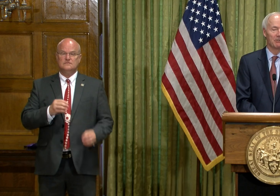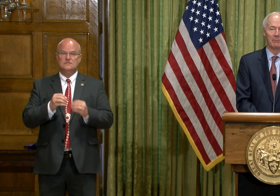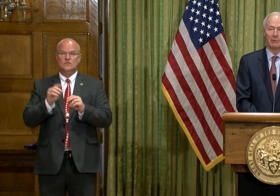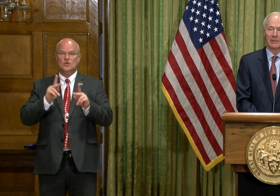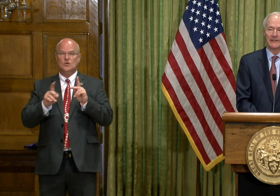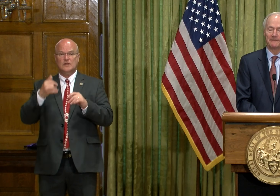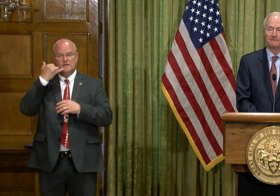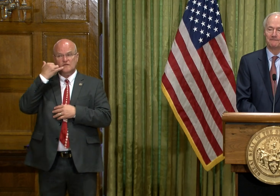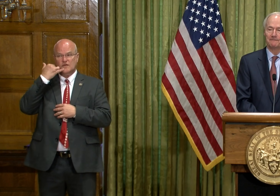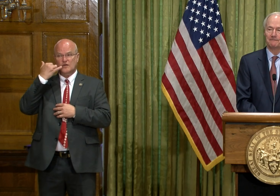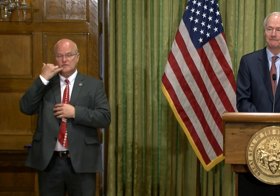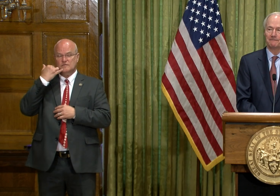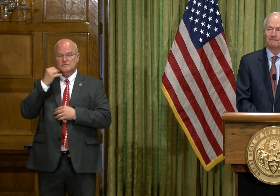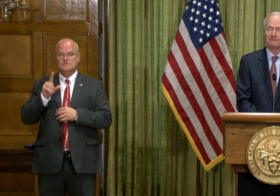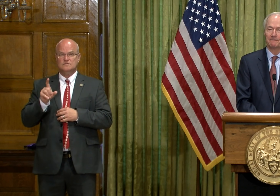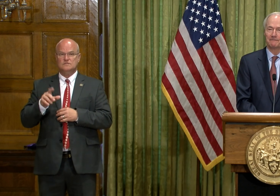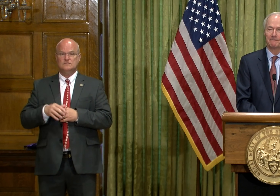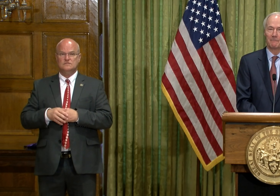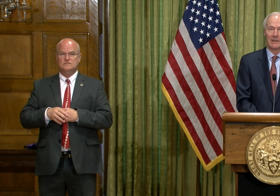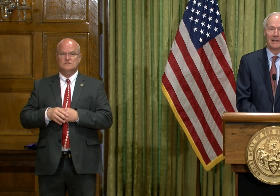Any other question remotely?